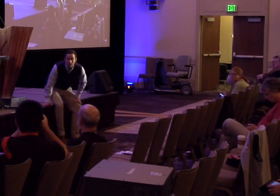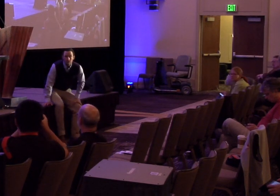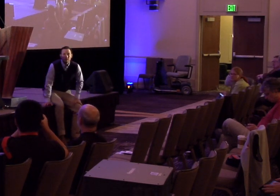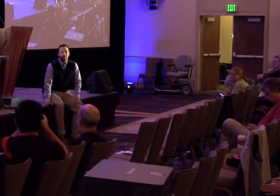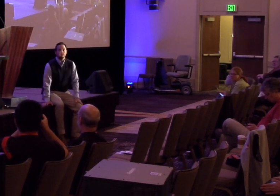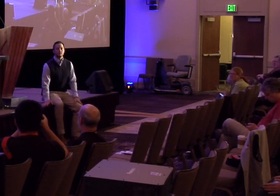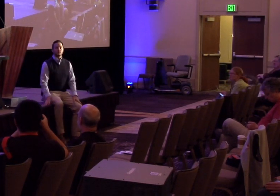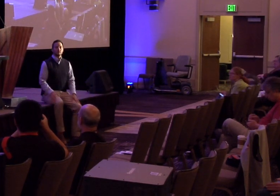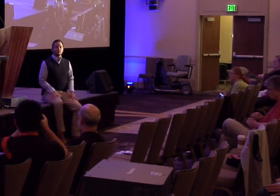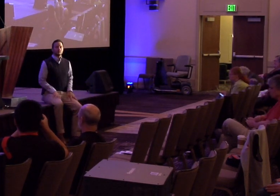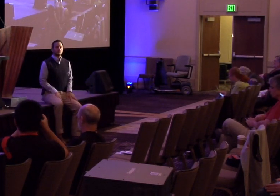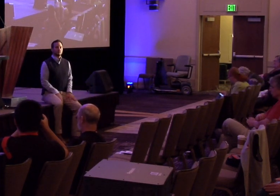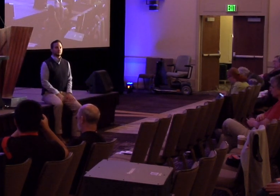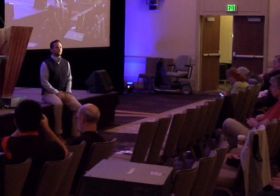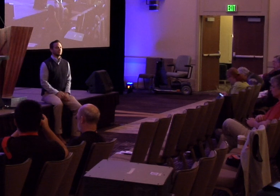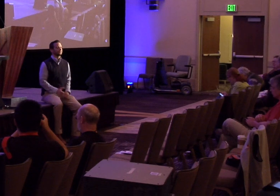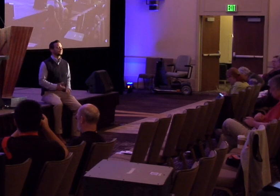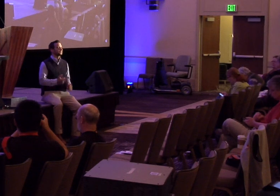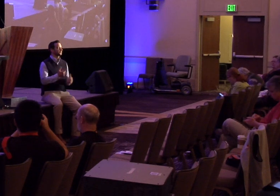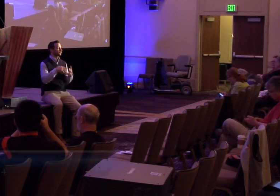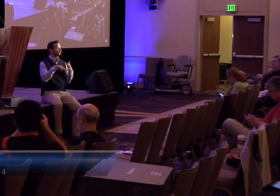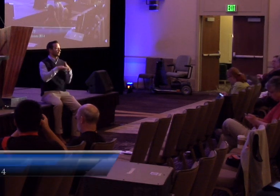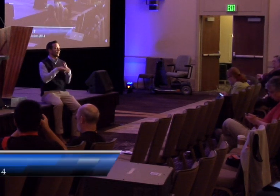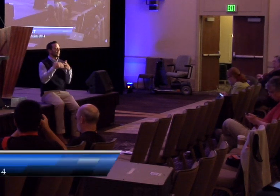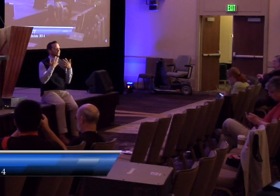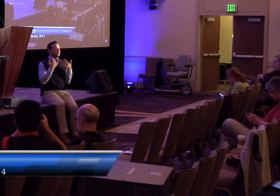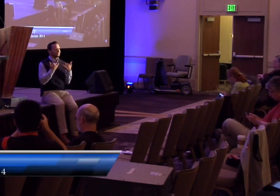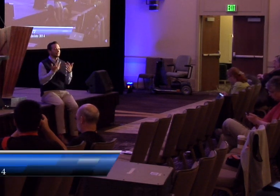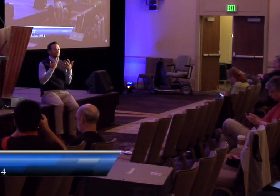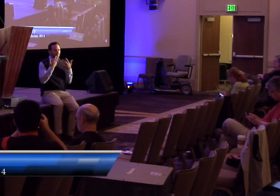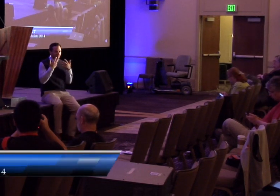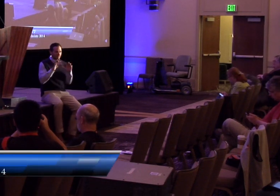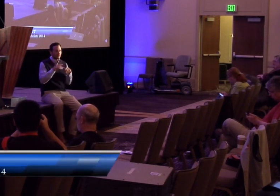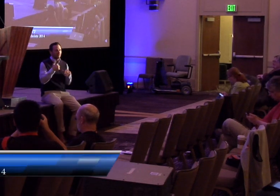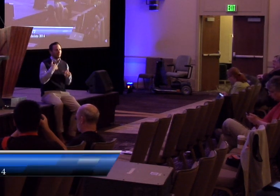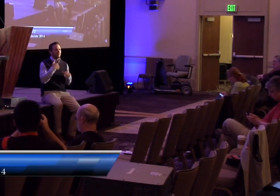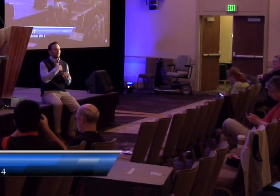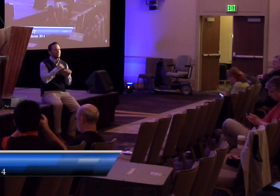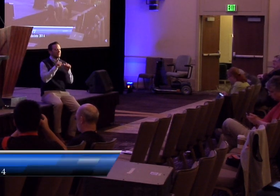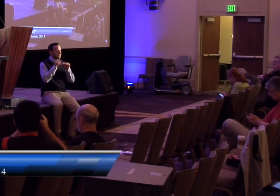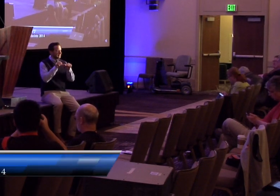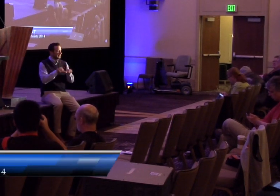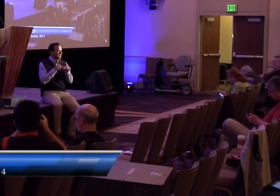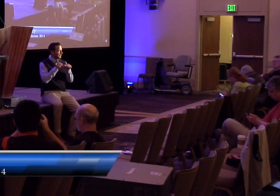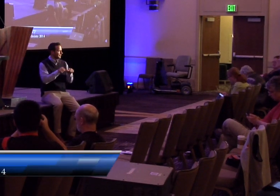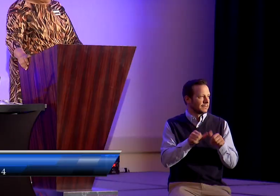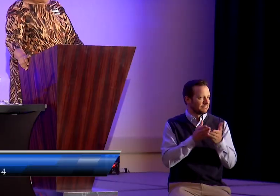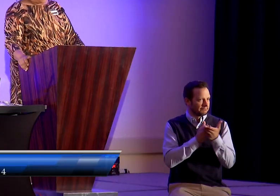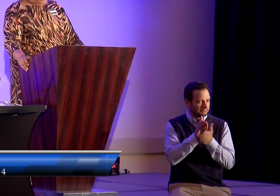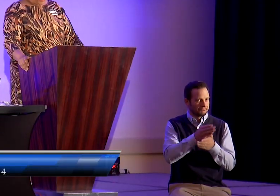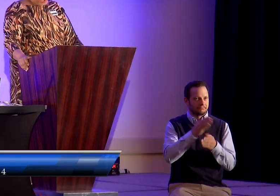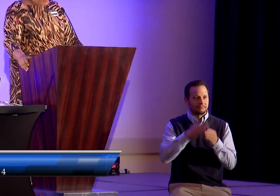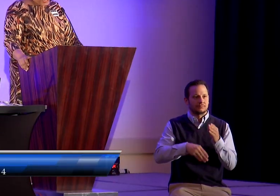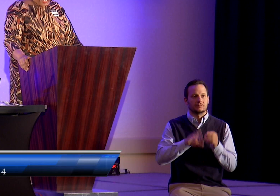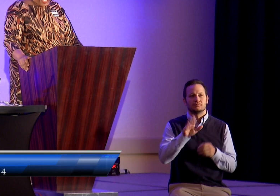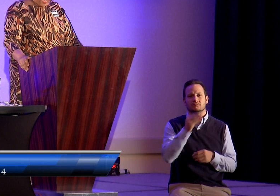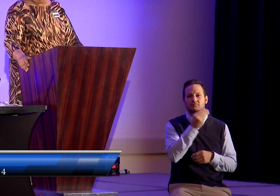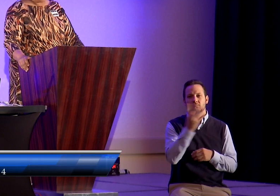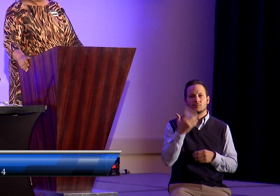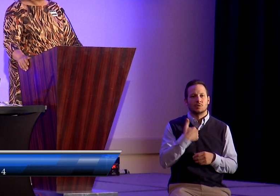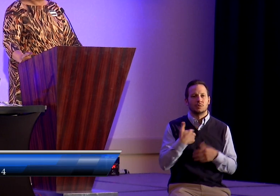another break has concluded, and we are soldiering our way on through. I've had a